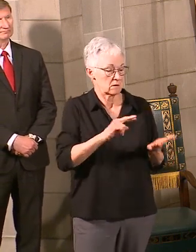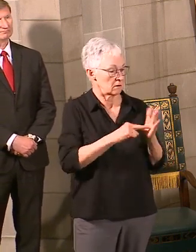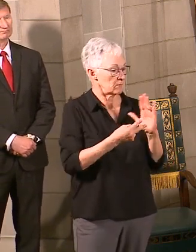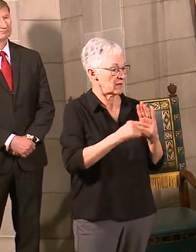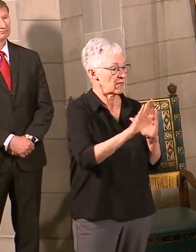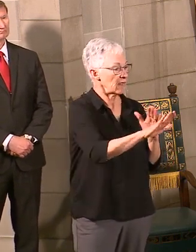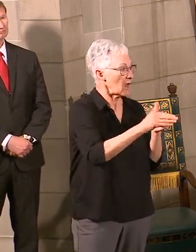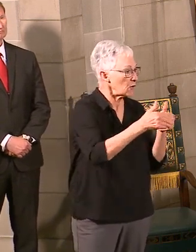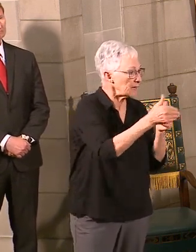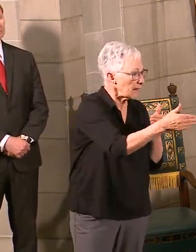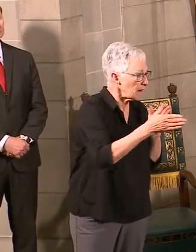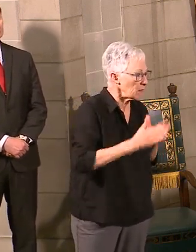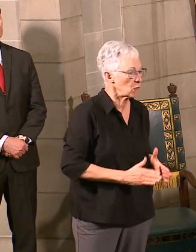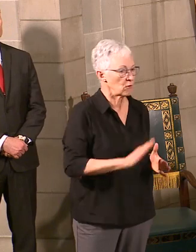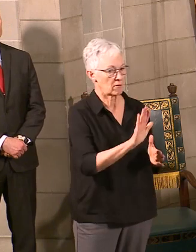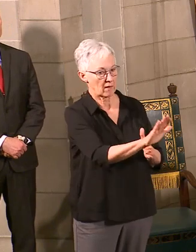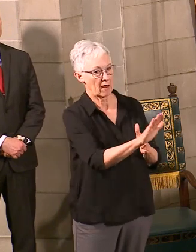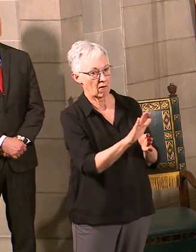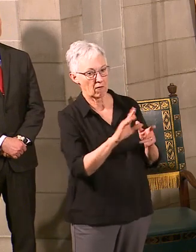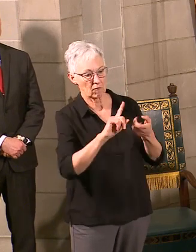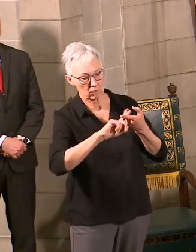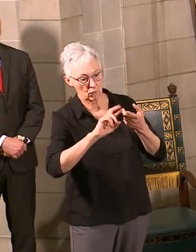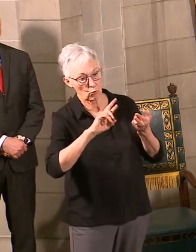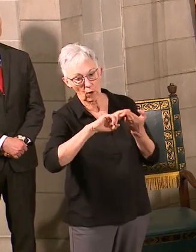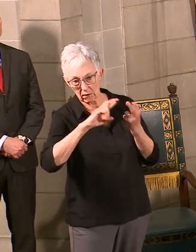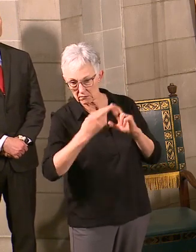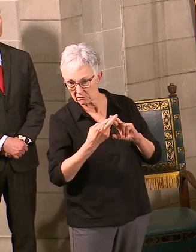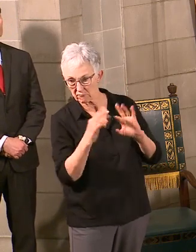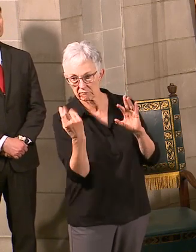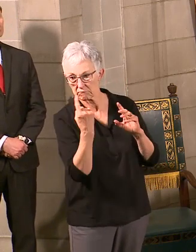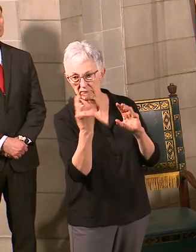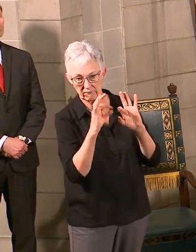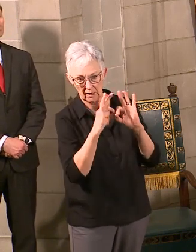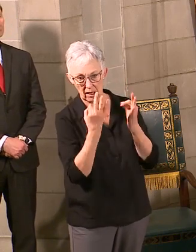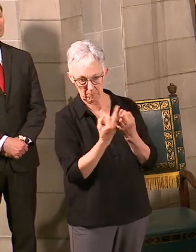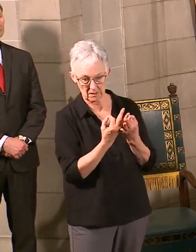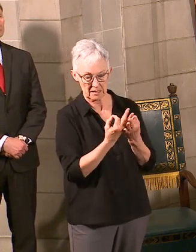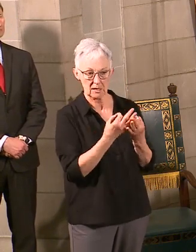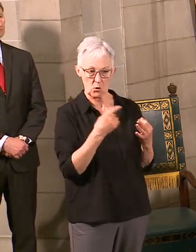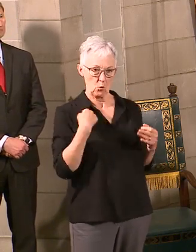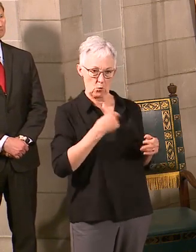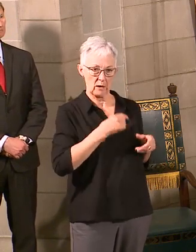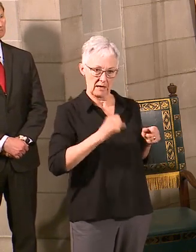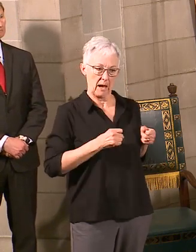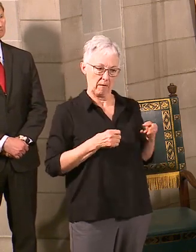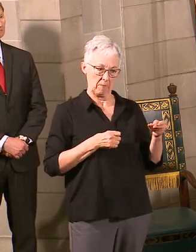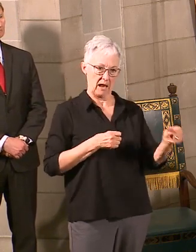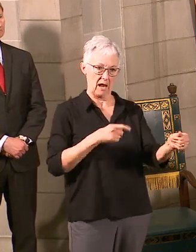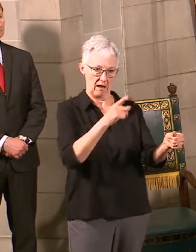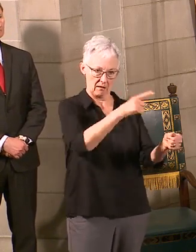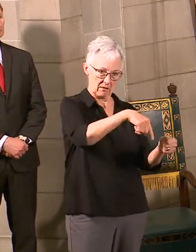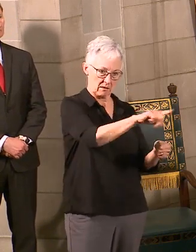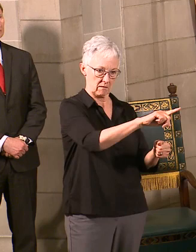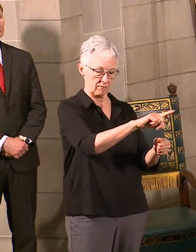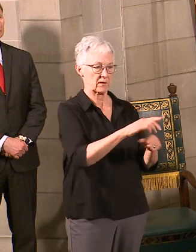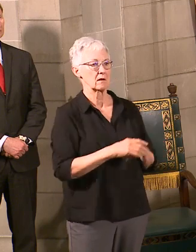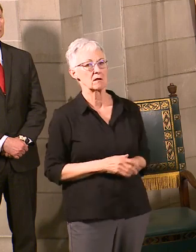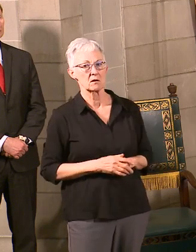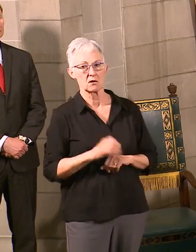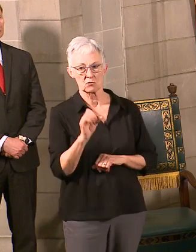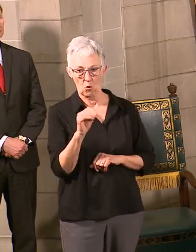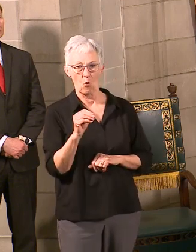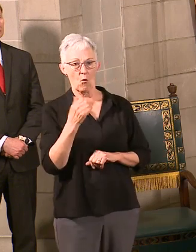friend. Second, we recognize the important and critical function child care programs have in sustaining a stable